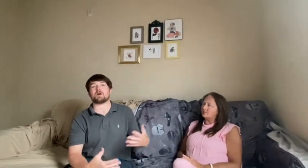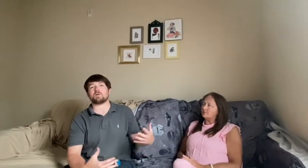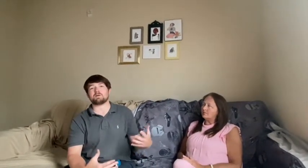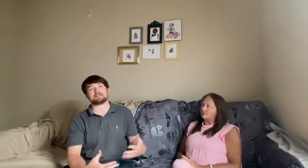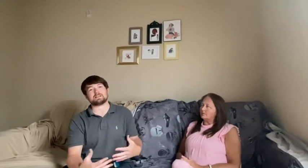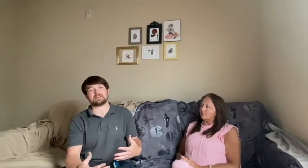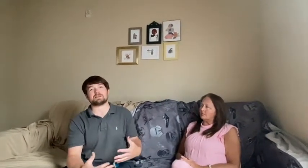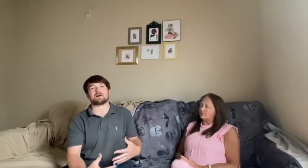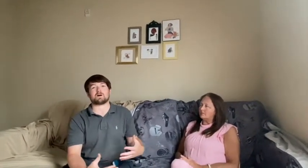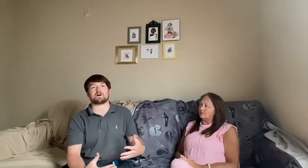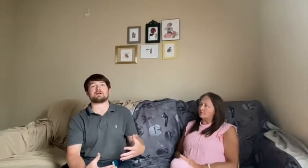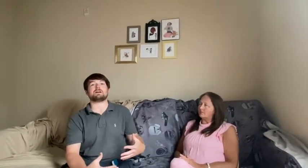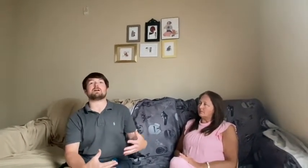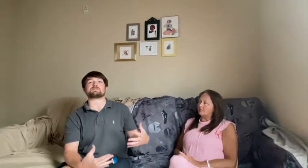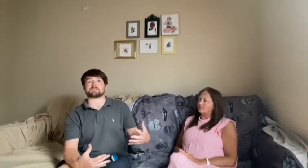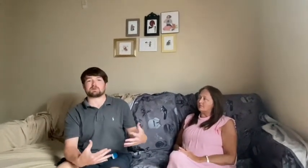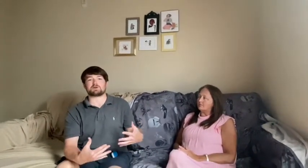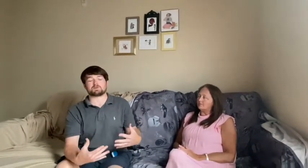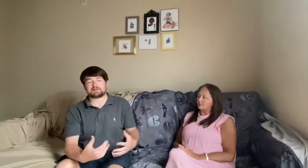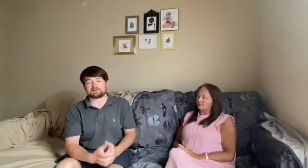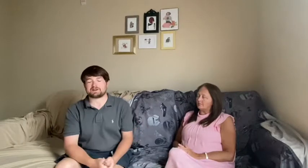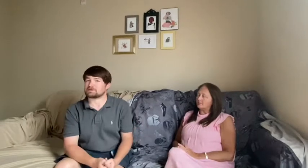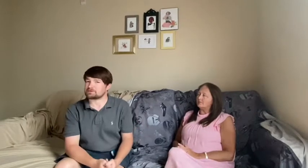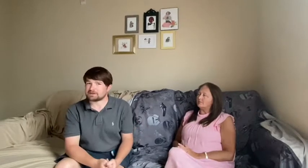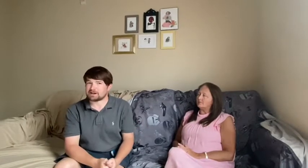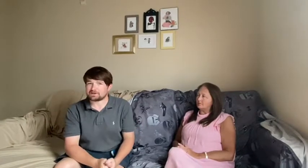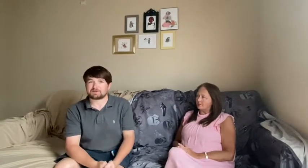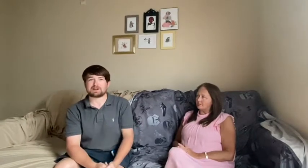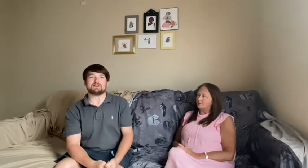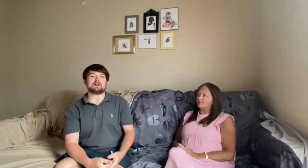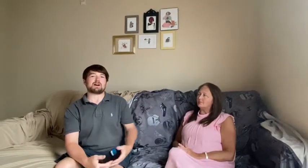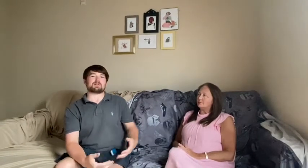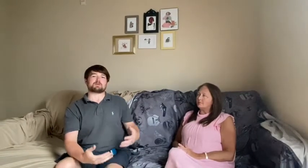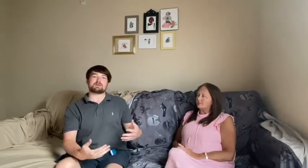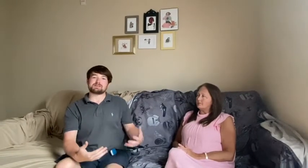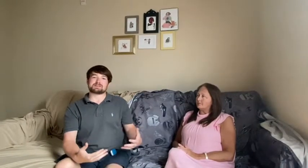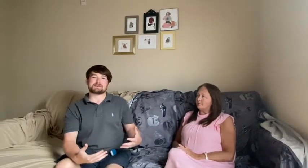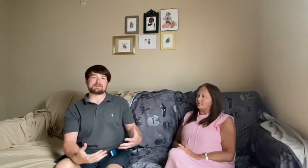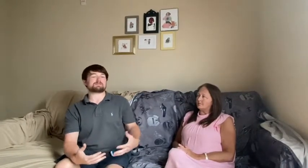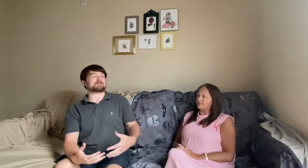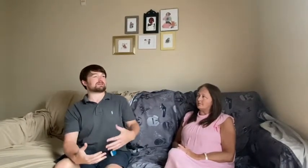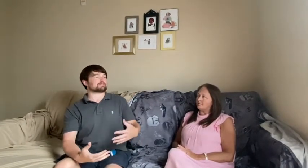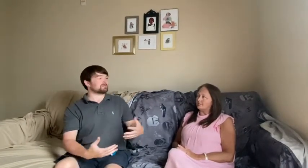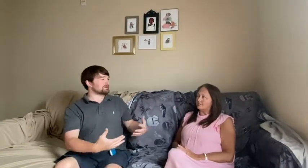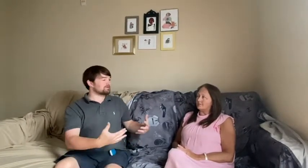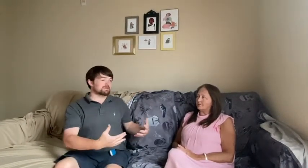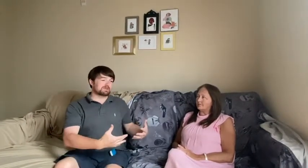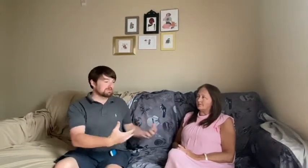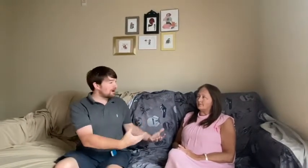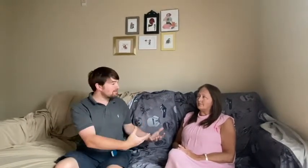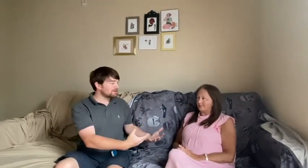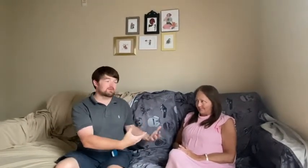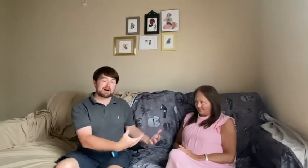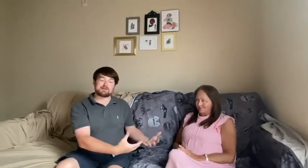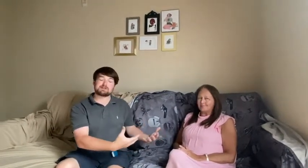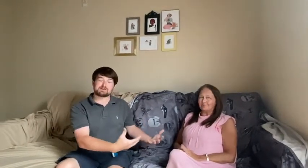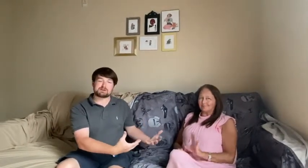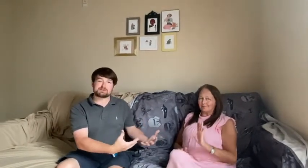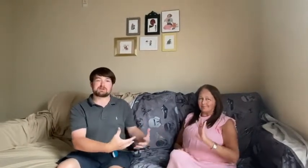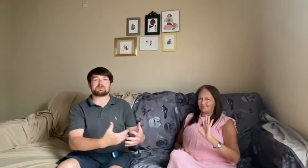help lead our summer reading time today, okay? The reason is because I'm here with my mom, Robin Jones, who